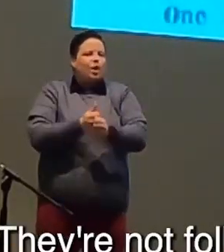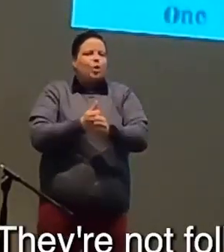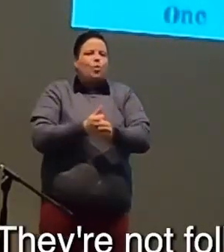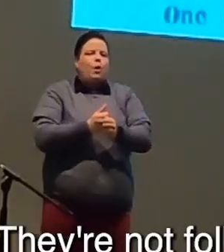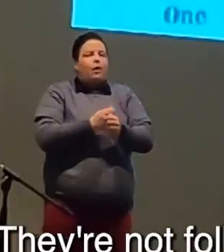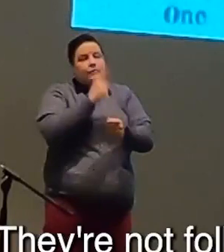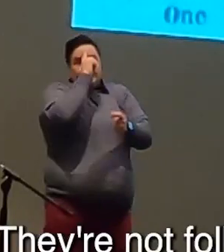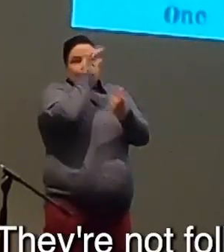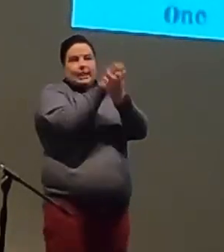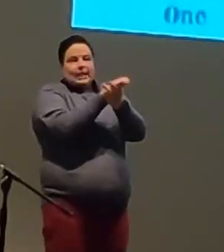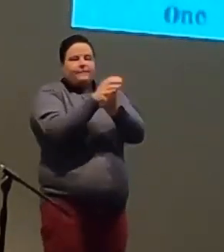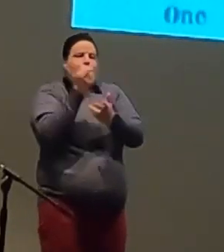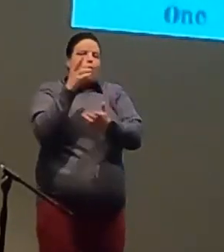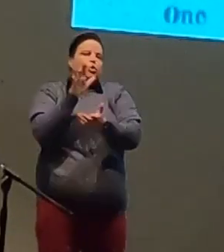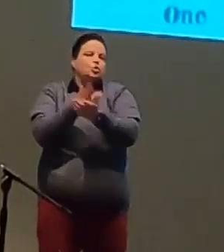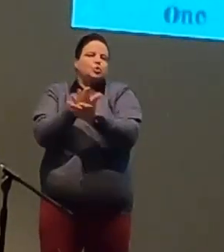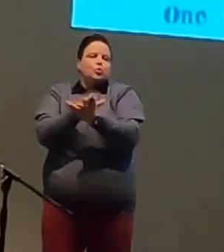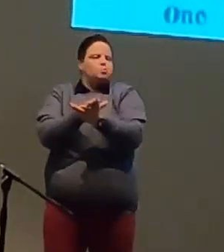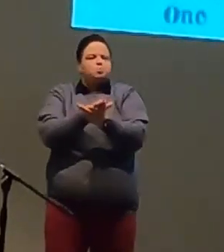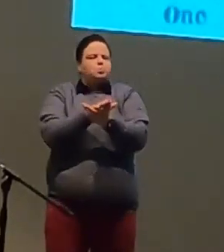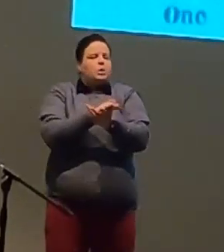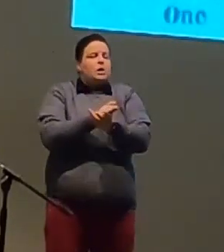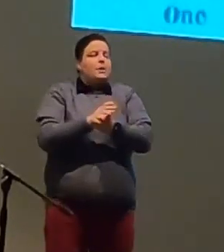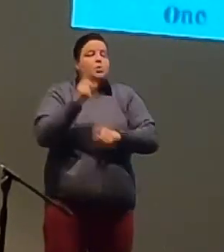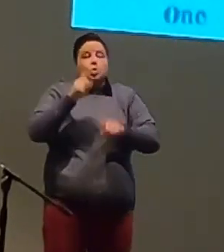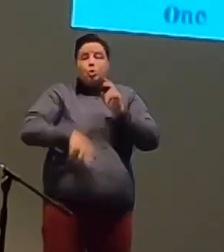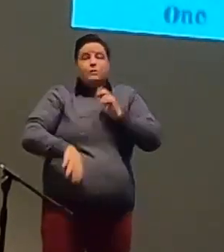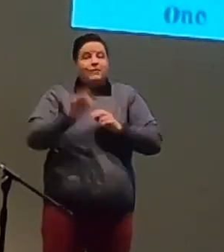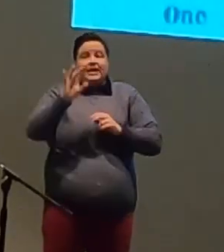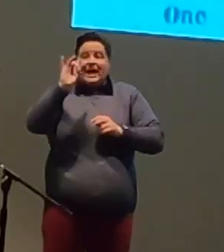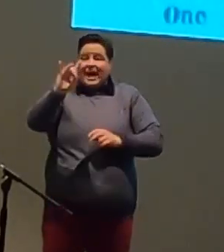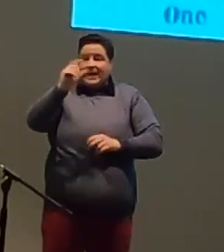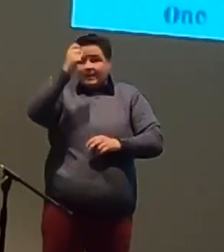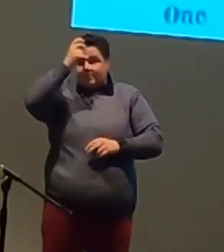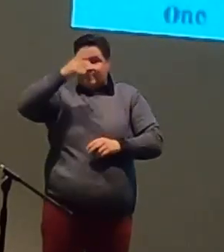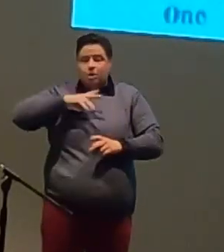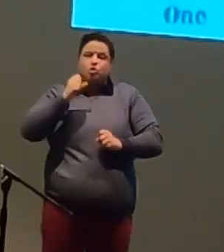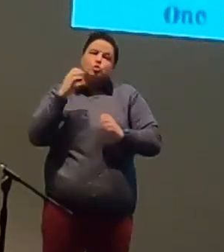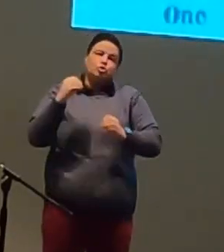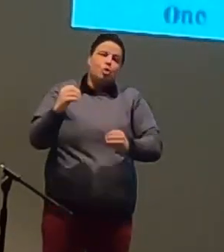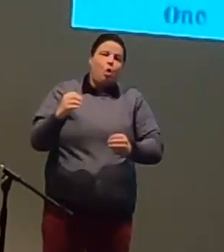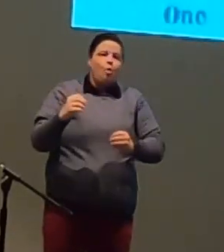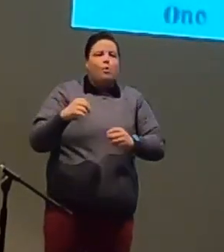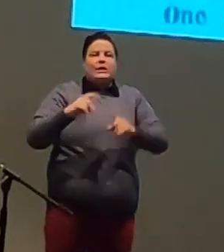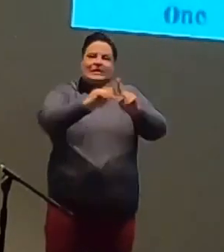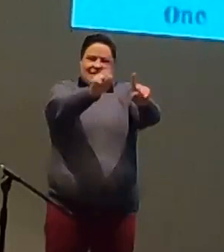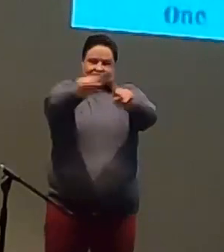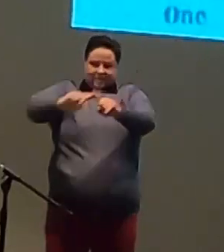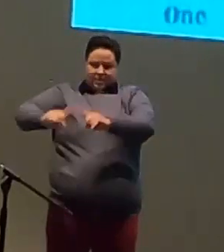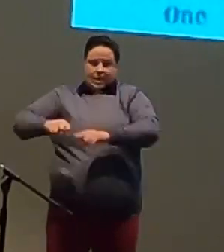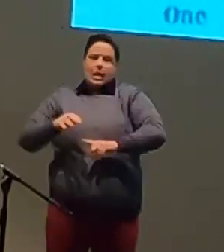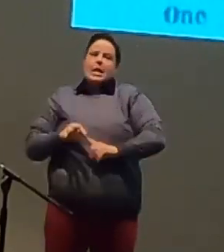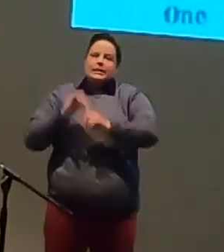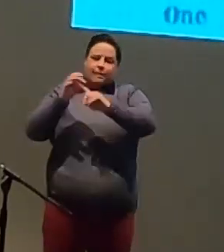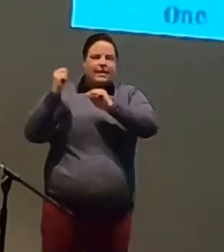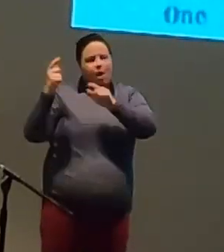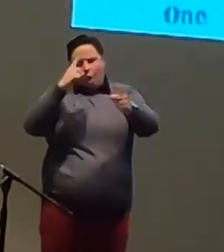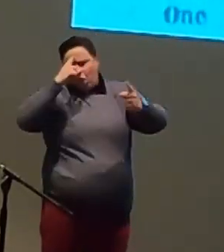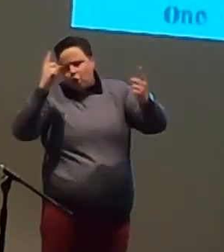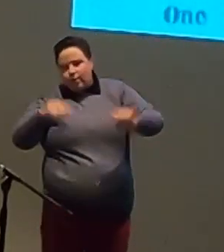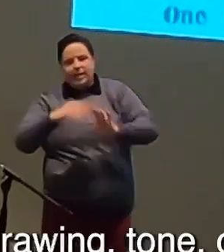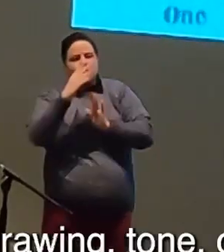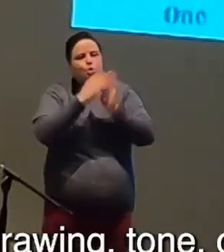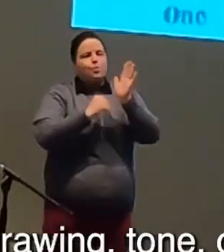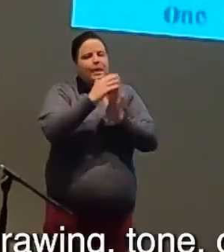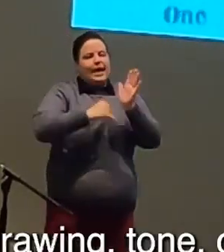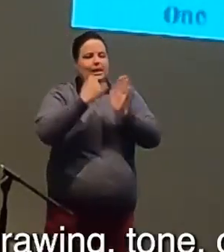creed or a school, but nowhere could you find 8 men so absolutely dissimilar, except that they all agreed to